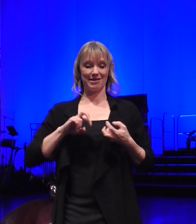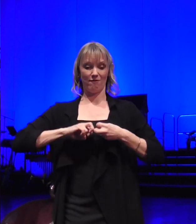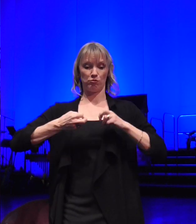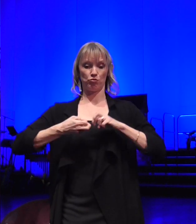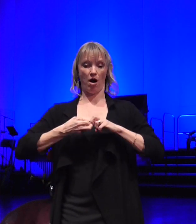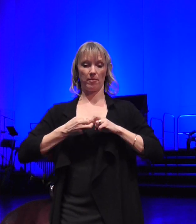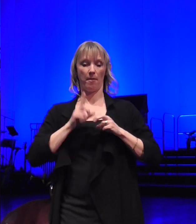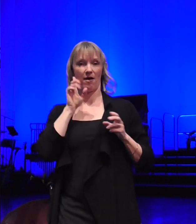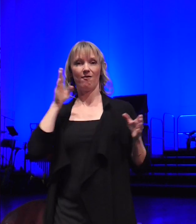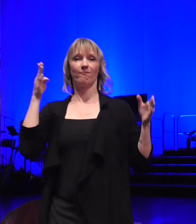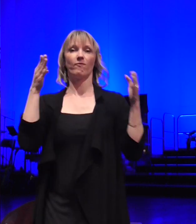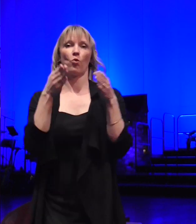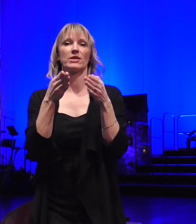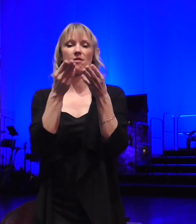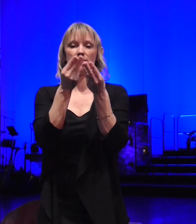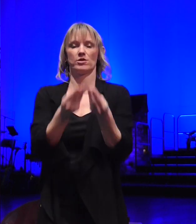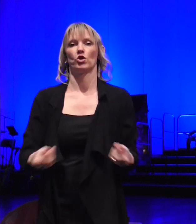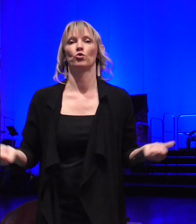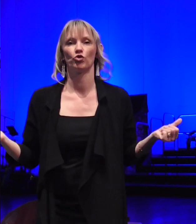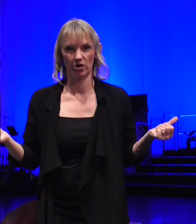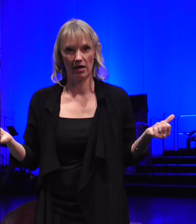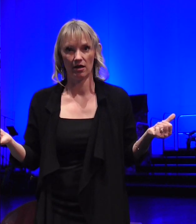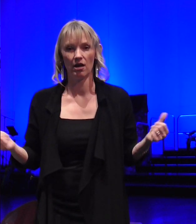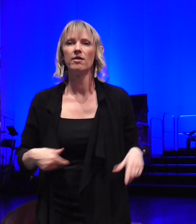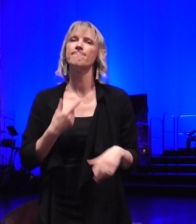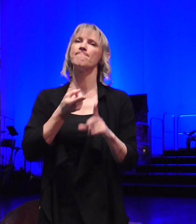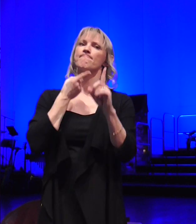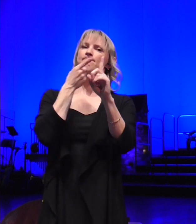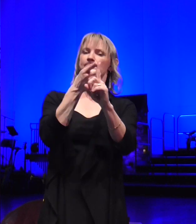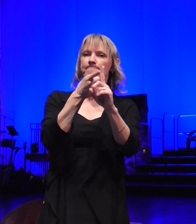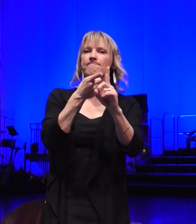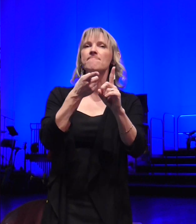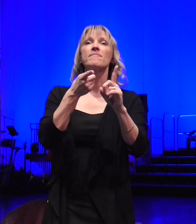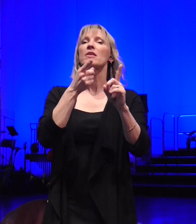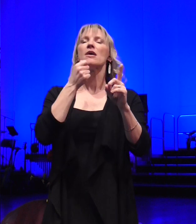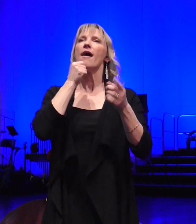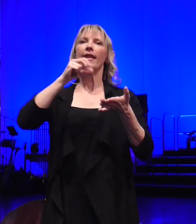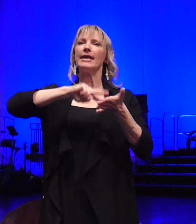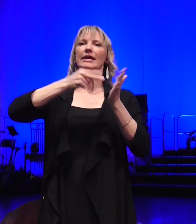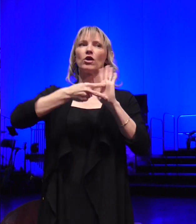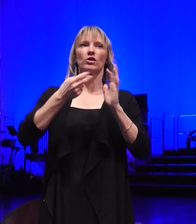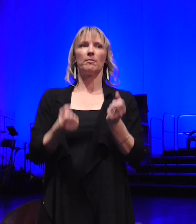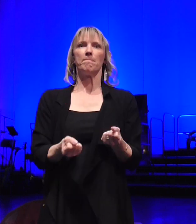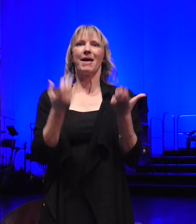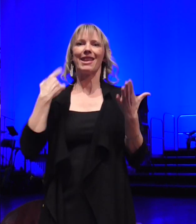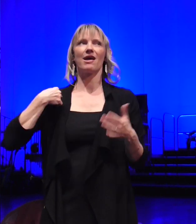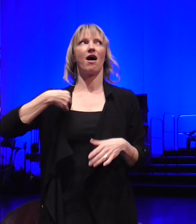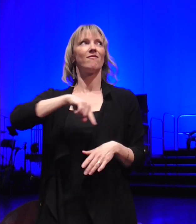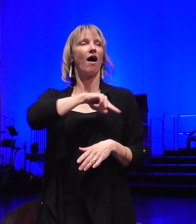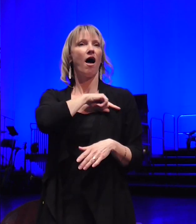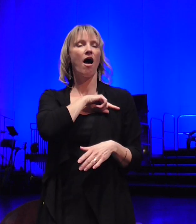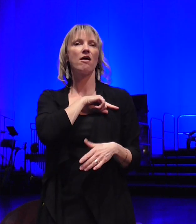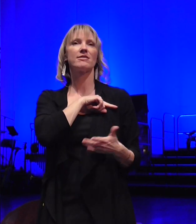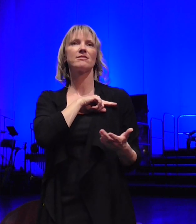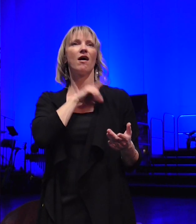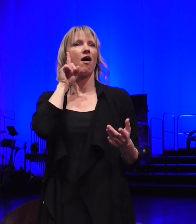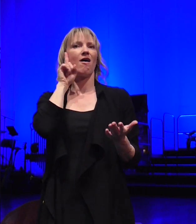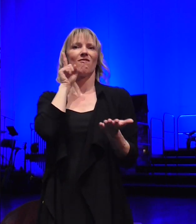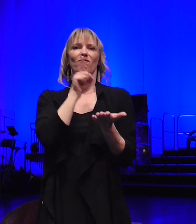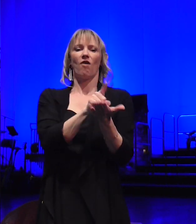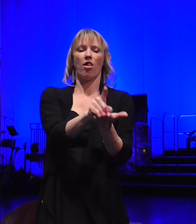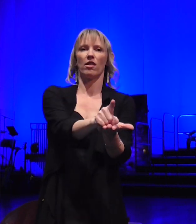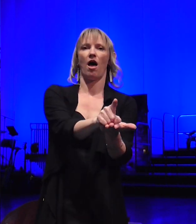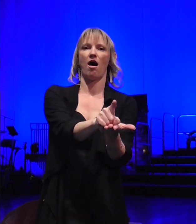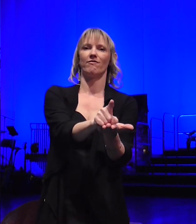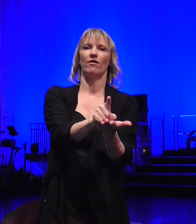place of solution. And he points out that unintentionally, so many of us, we fall in love with